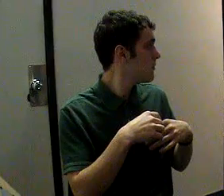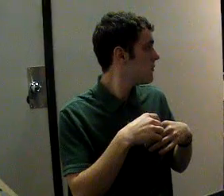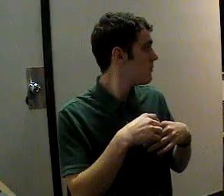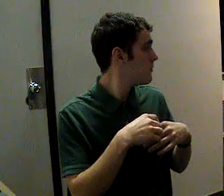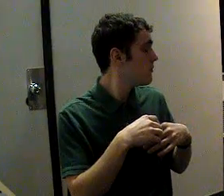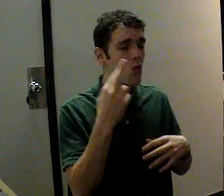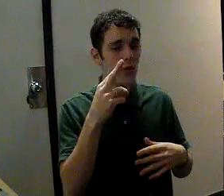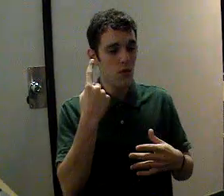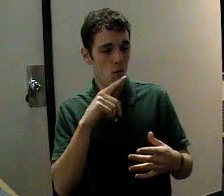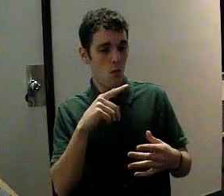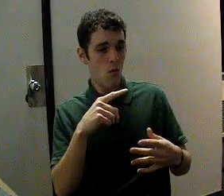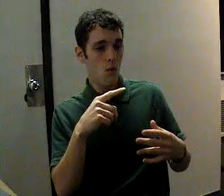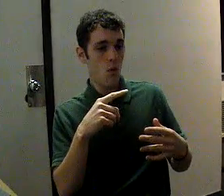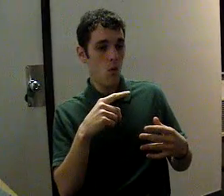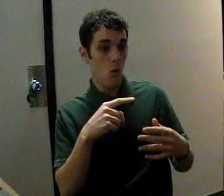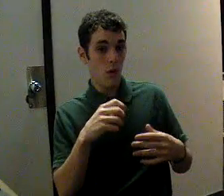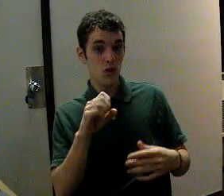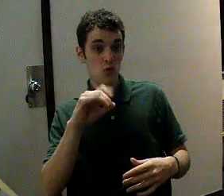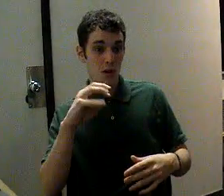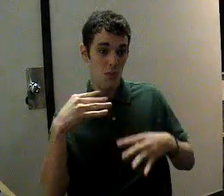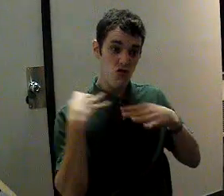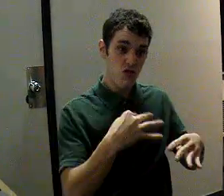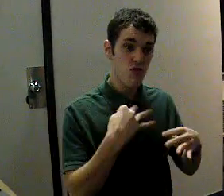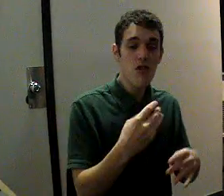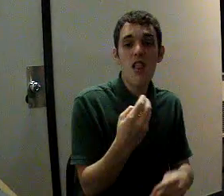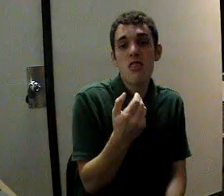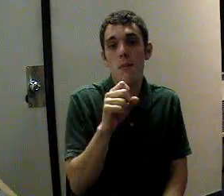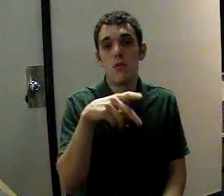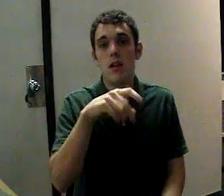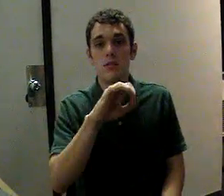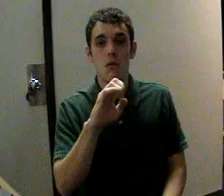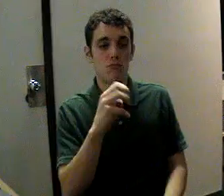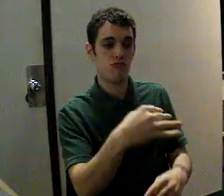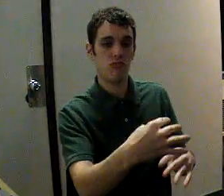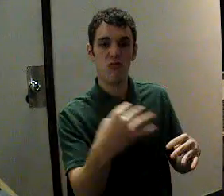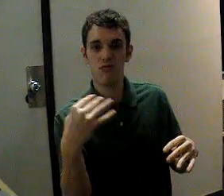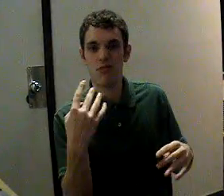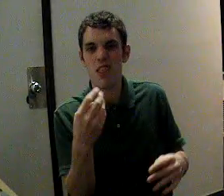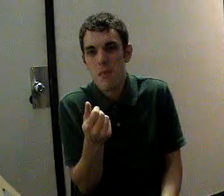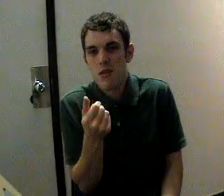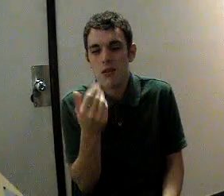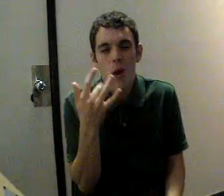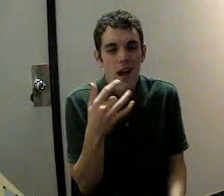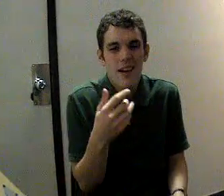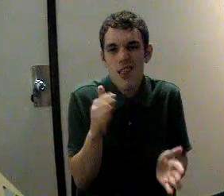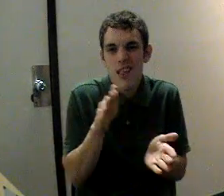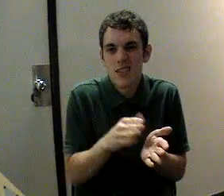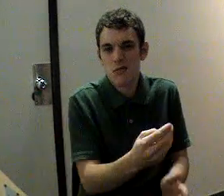that negative on the inside, positive on the outside. Even though you do have less potassium on the outside, you still